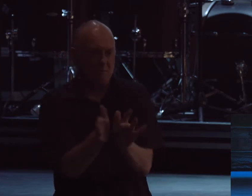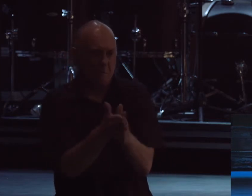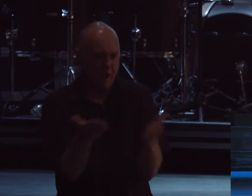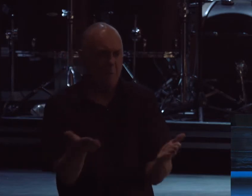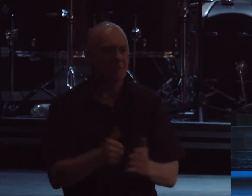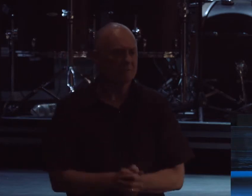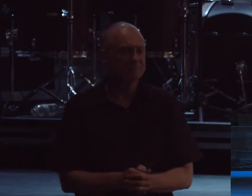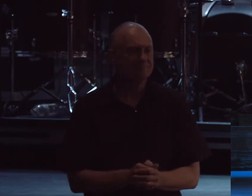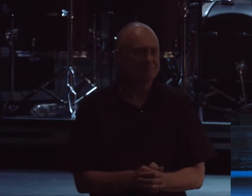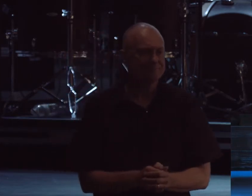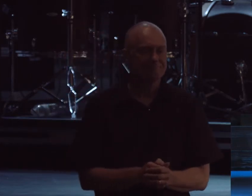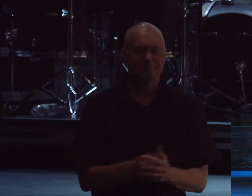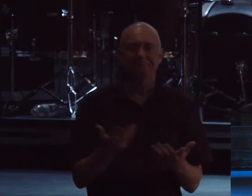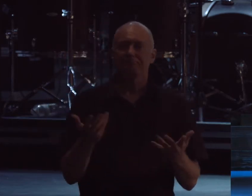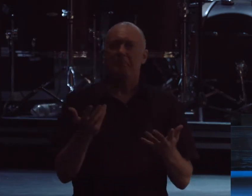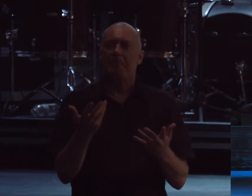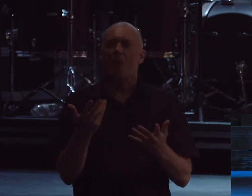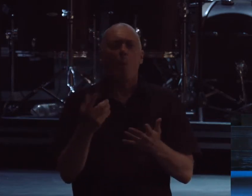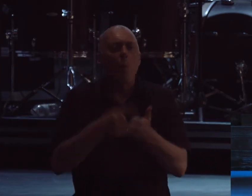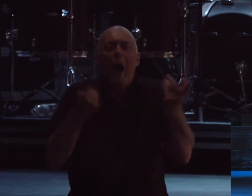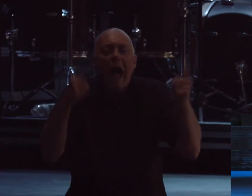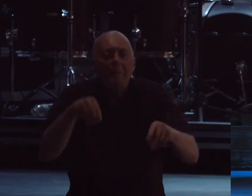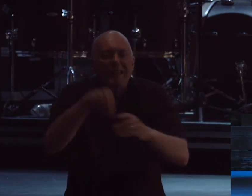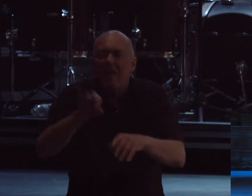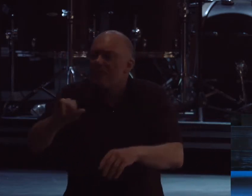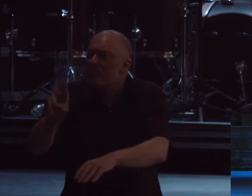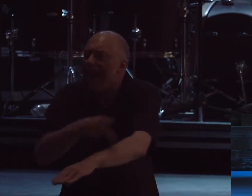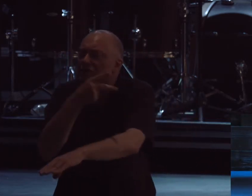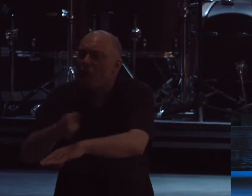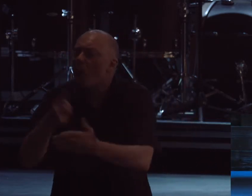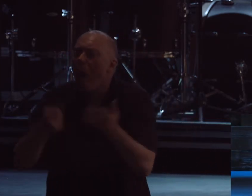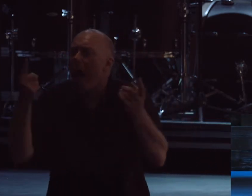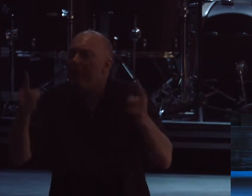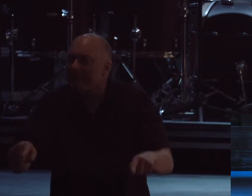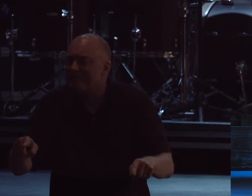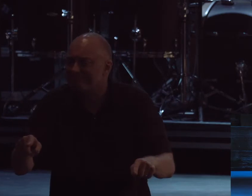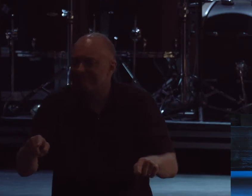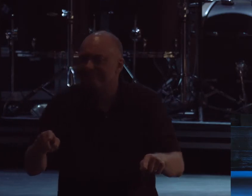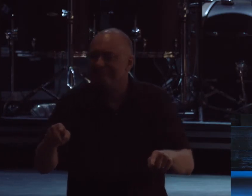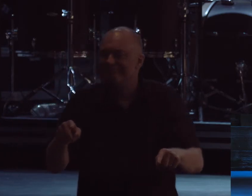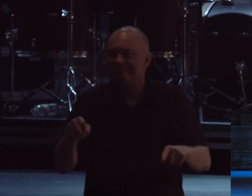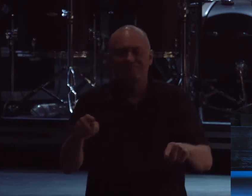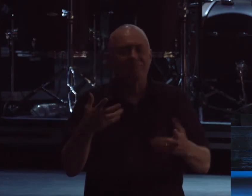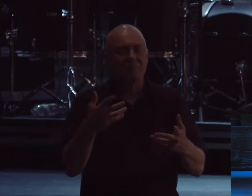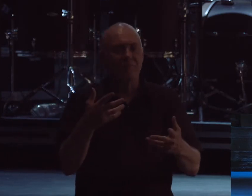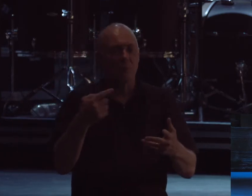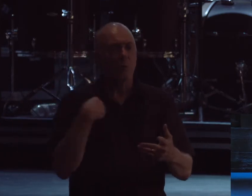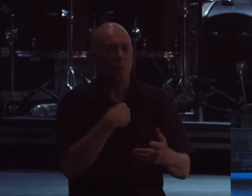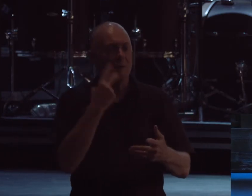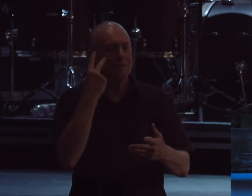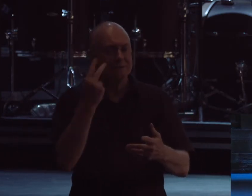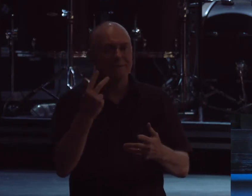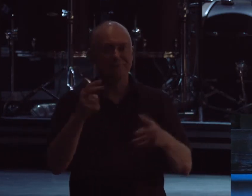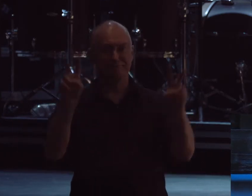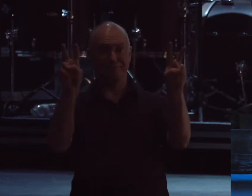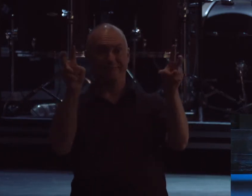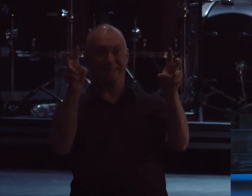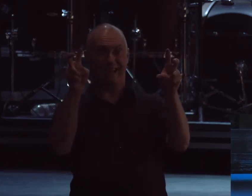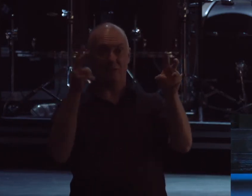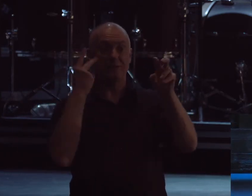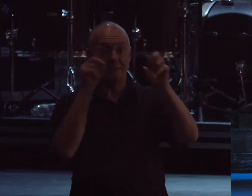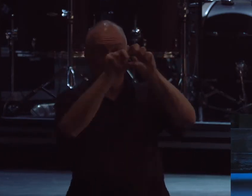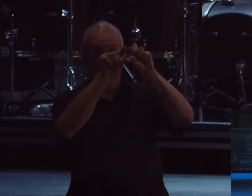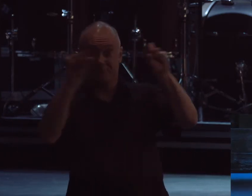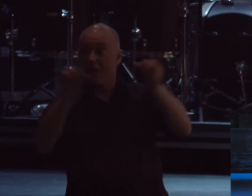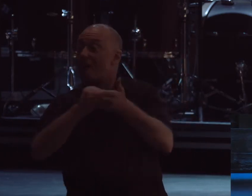within Scripture. And the context, of course, for the psalm is found in the inspired title, which